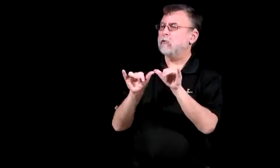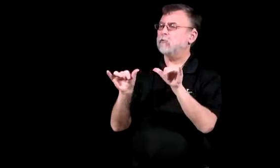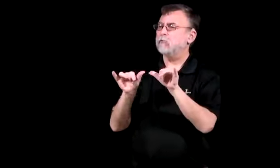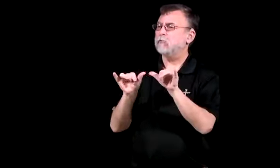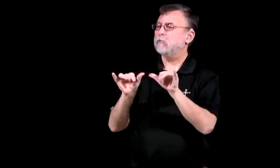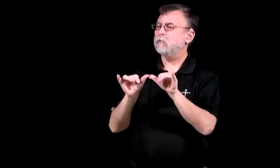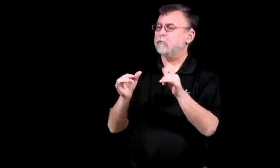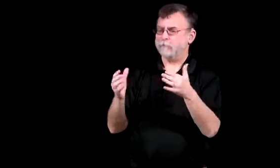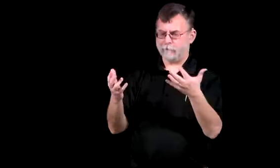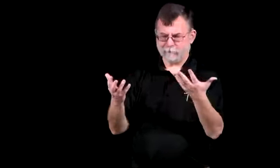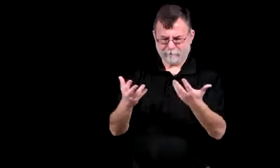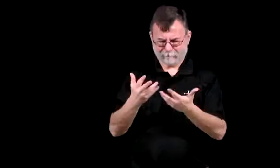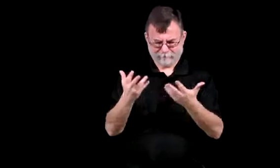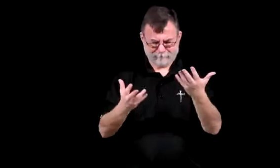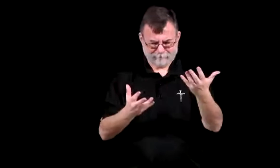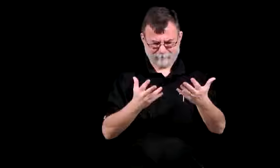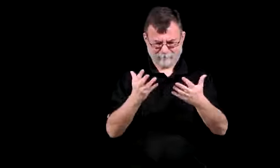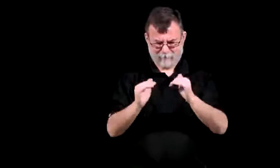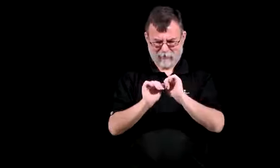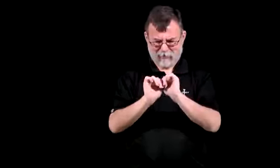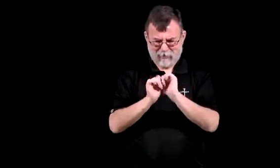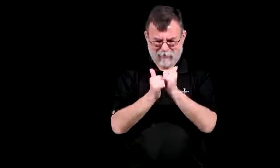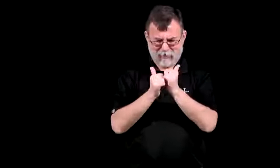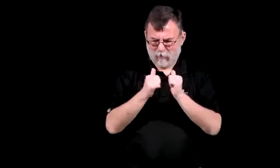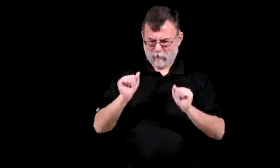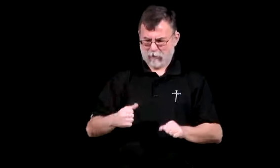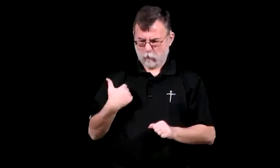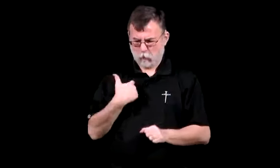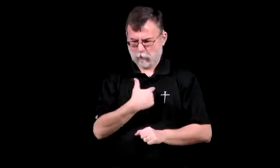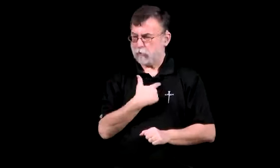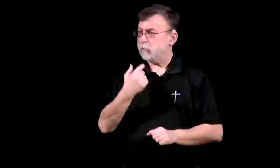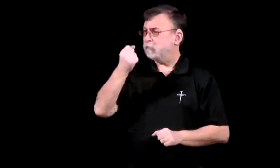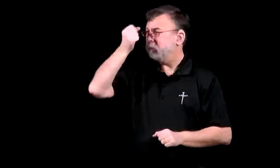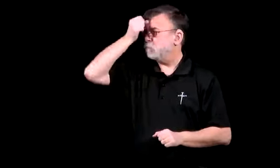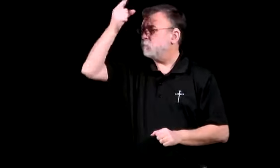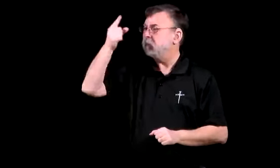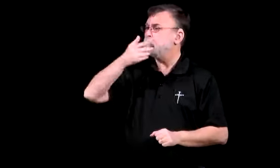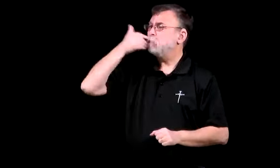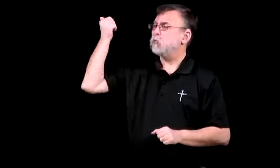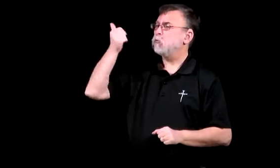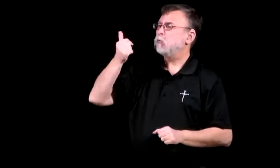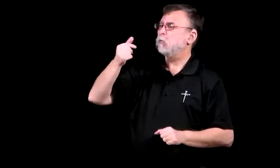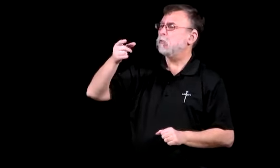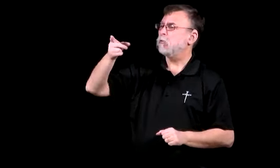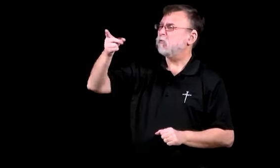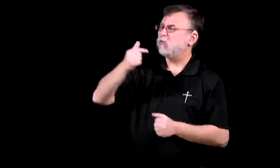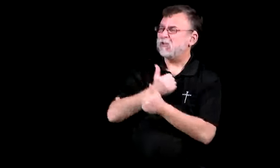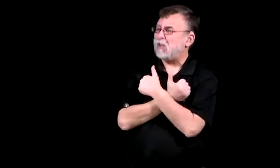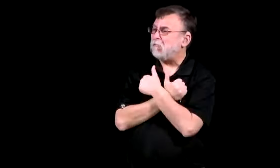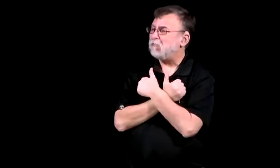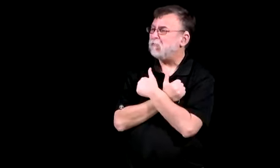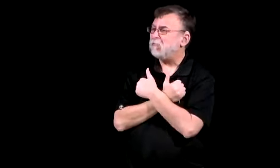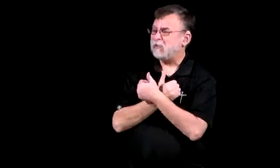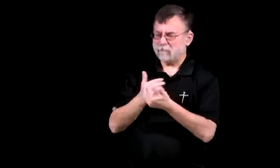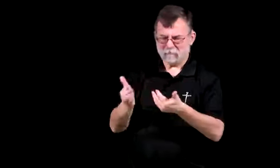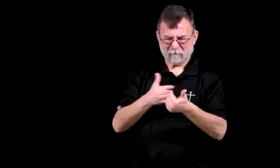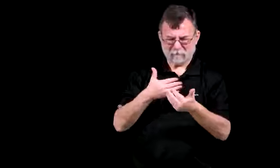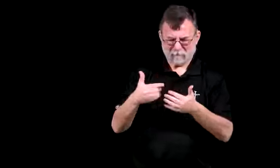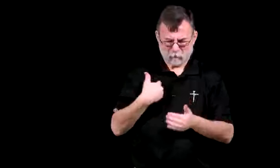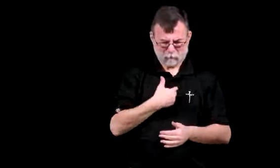and wonder just how can we even measure the depth of your love and understand you better and understand that